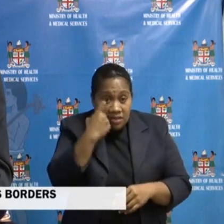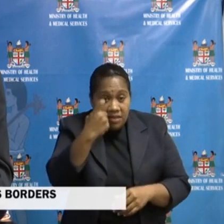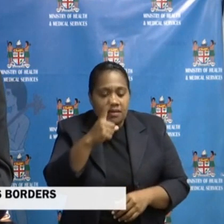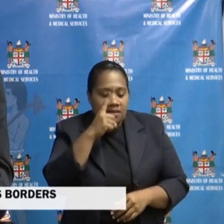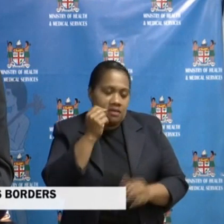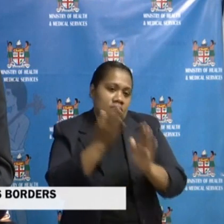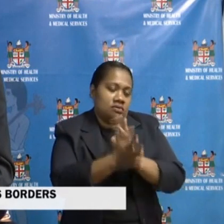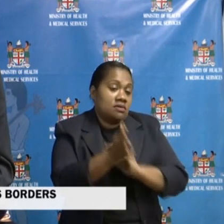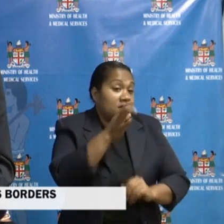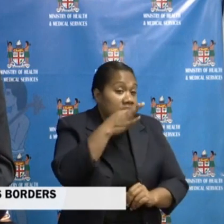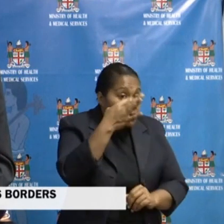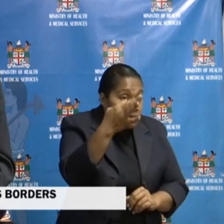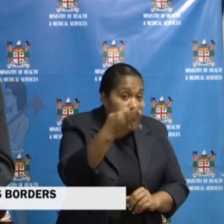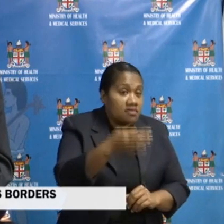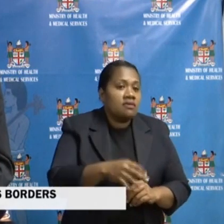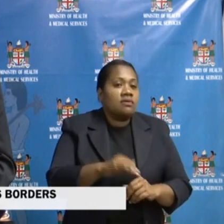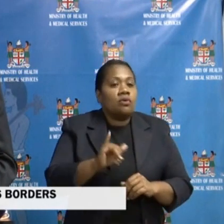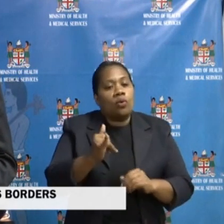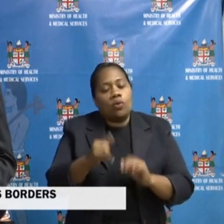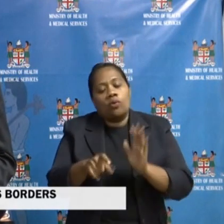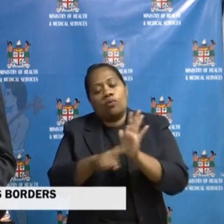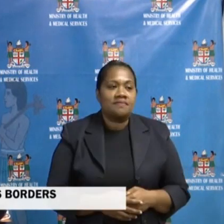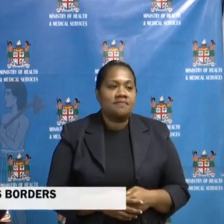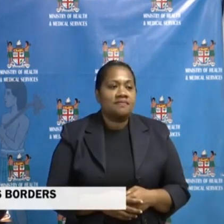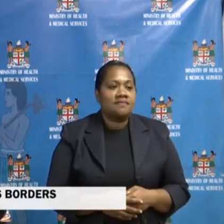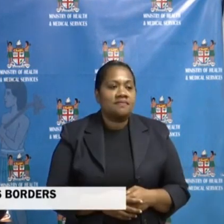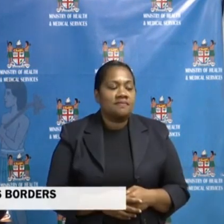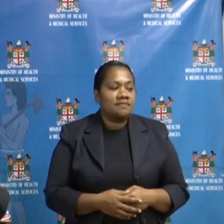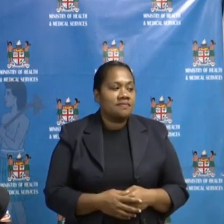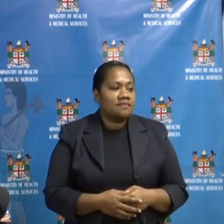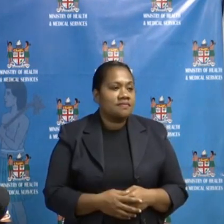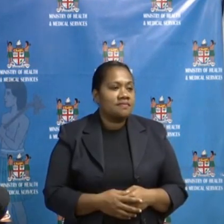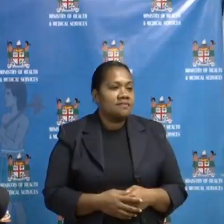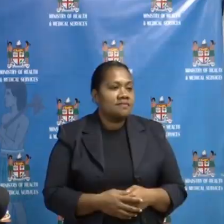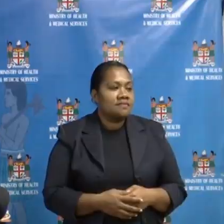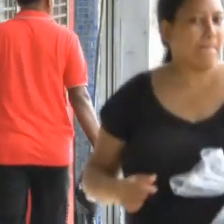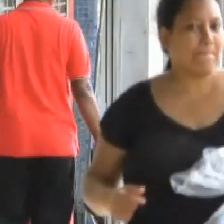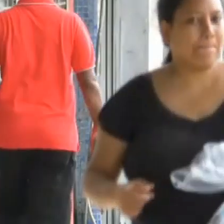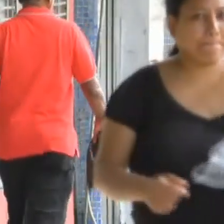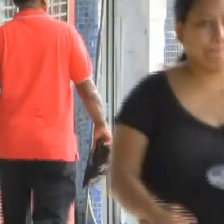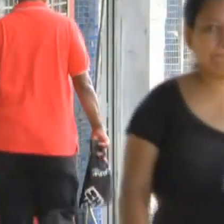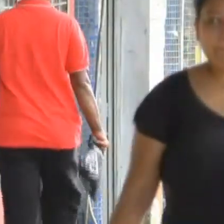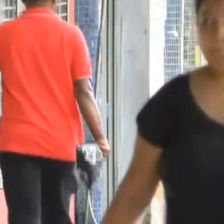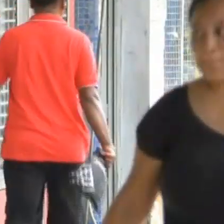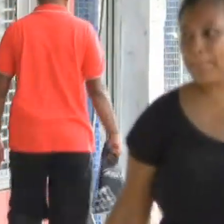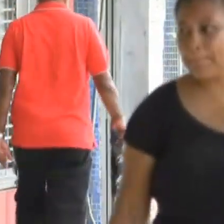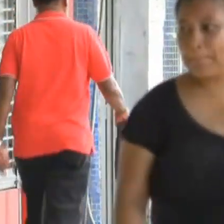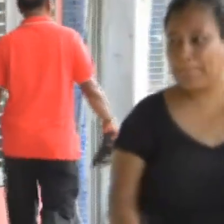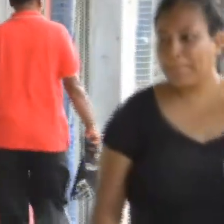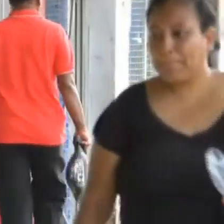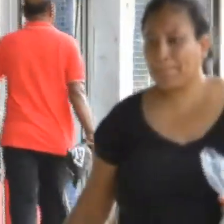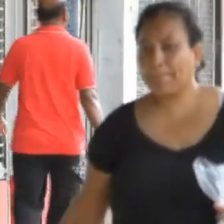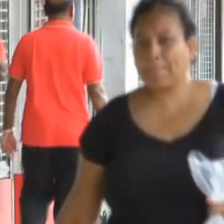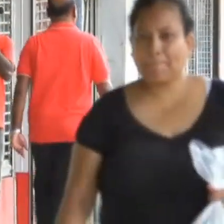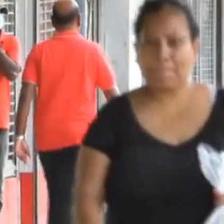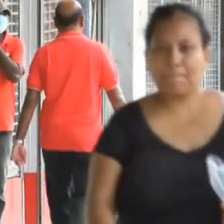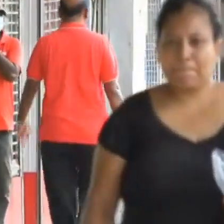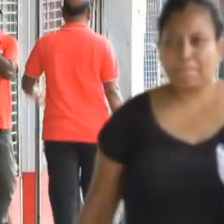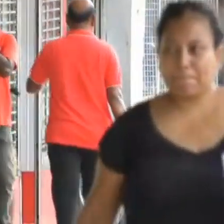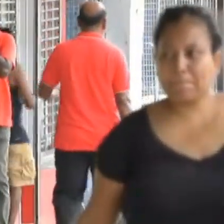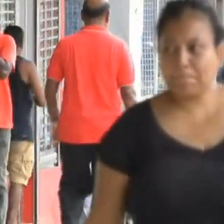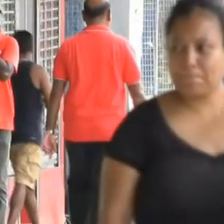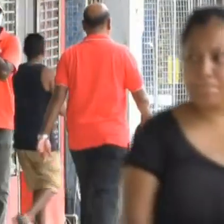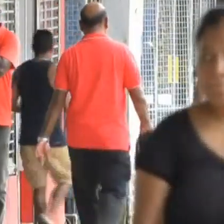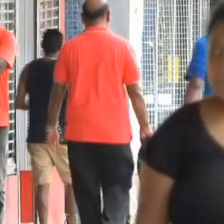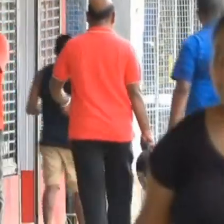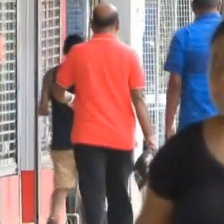Singatoka Hospital, to Rakaraka Hospital. Permanent Secretary for Health Dr. James Fong says Fijians need to remain alert. We need